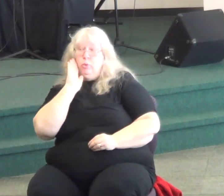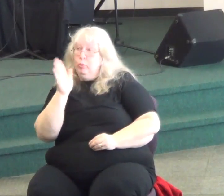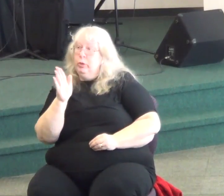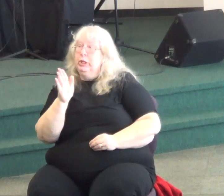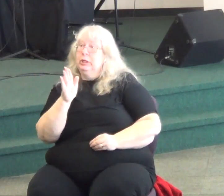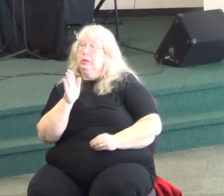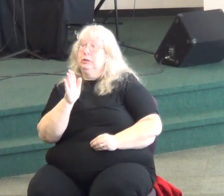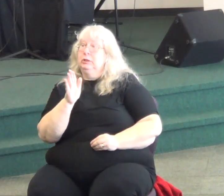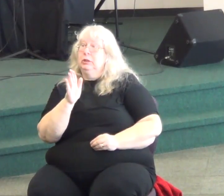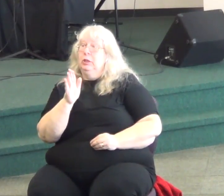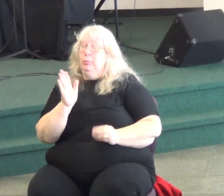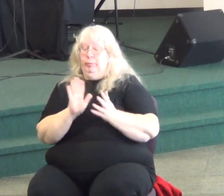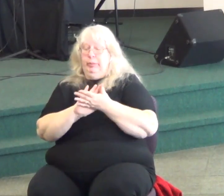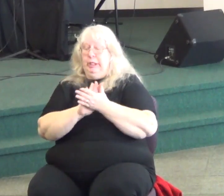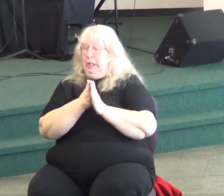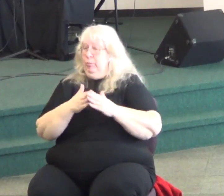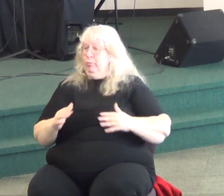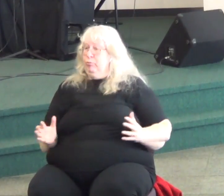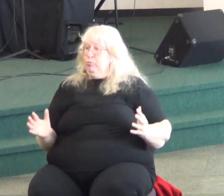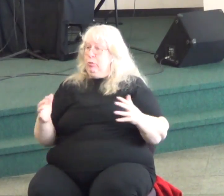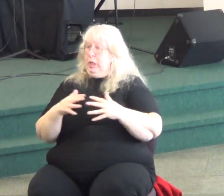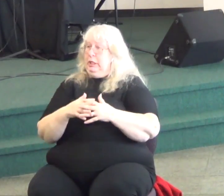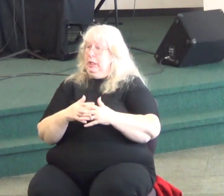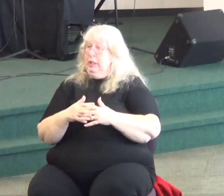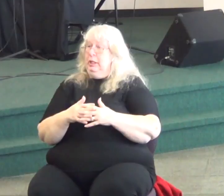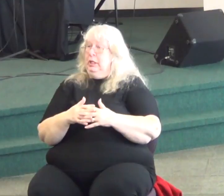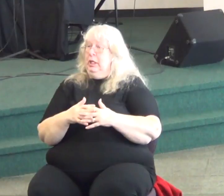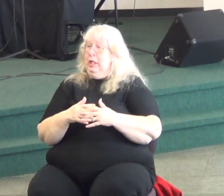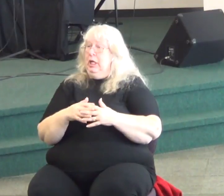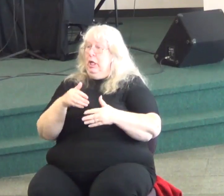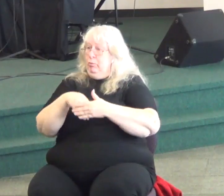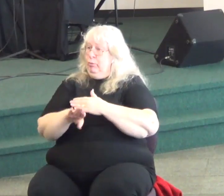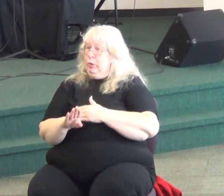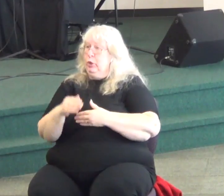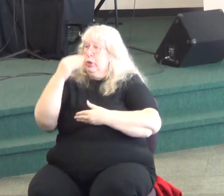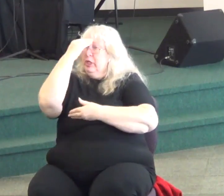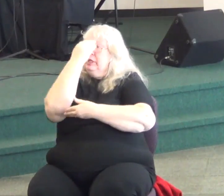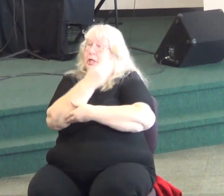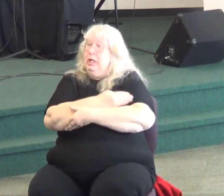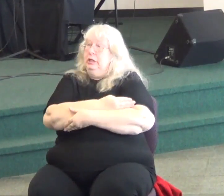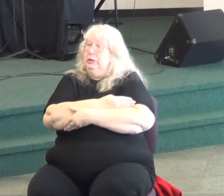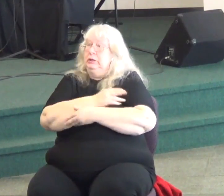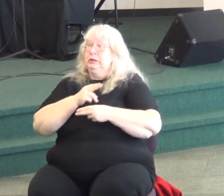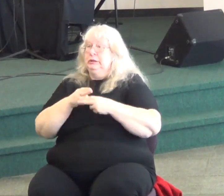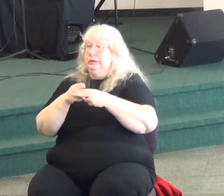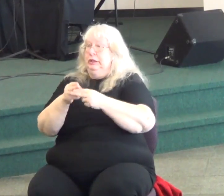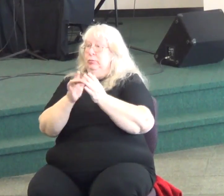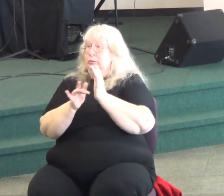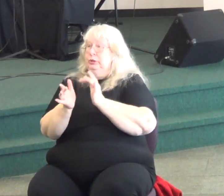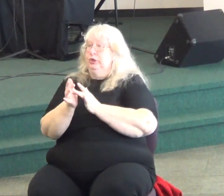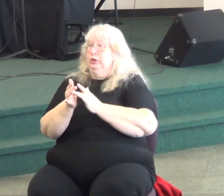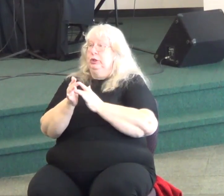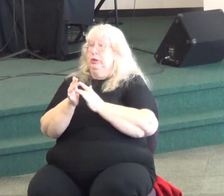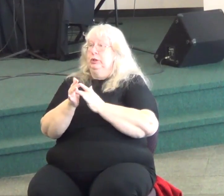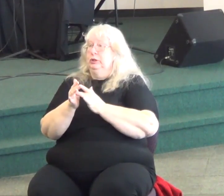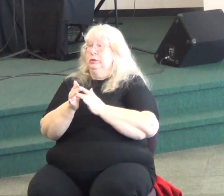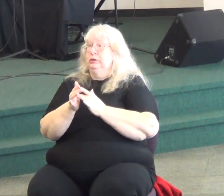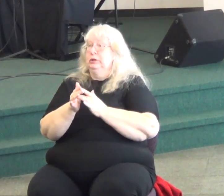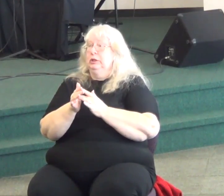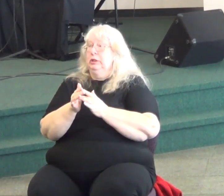a son, and you will name him Jesus. He will be very great and will be called the Son of the Most